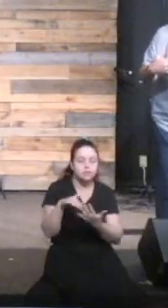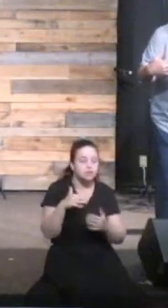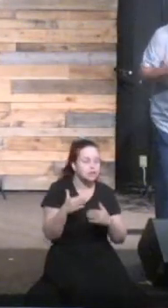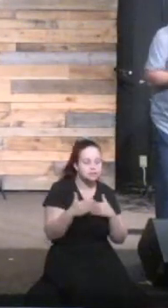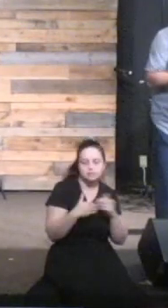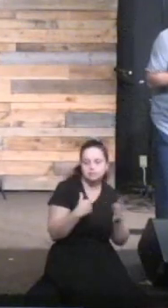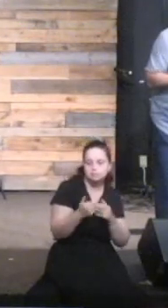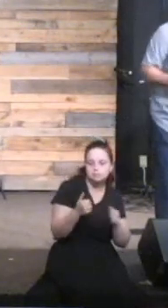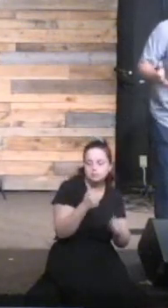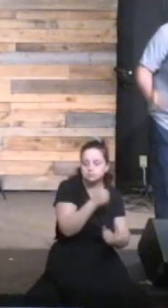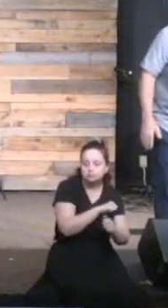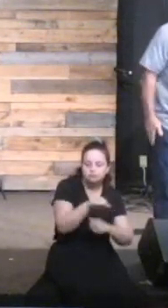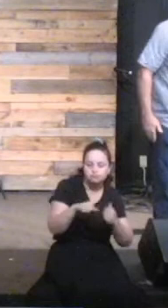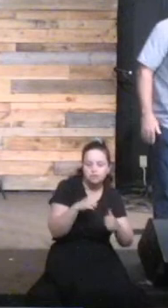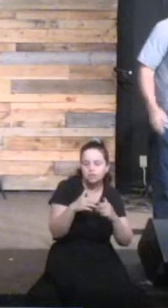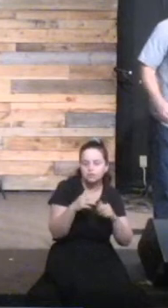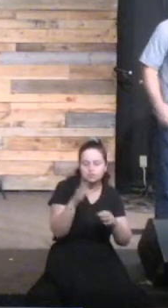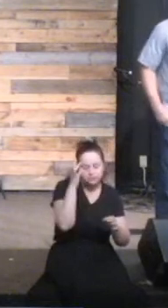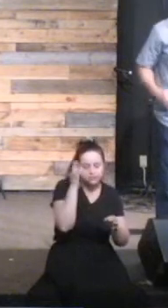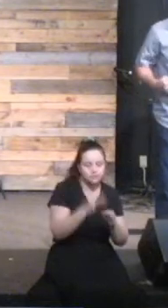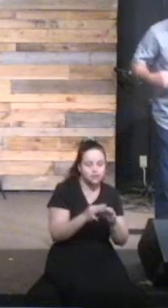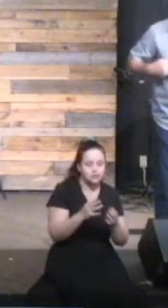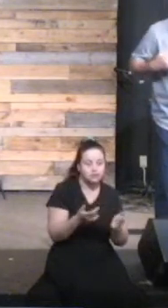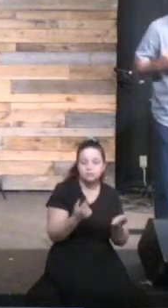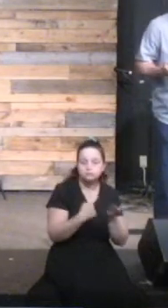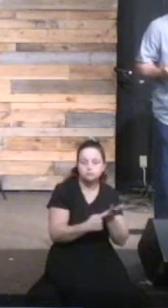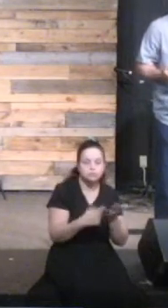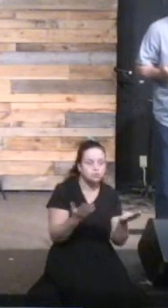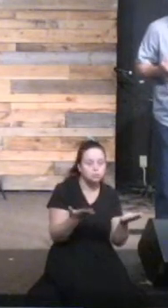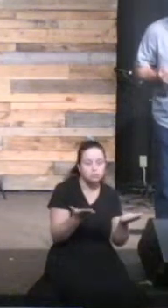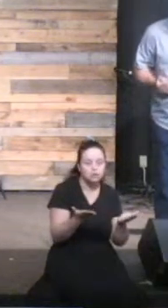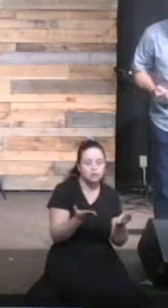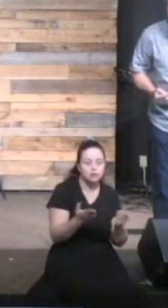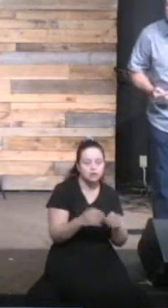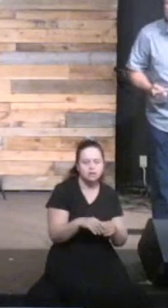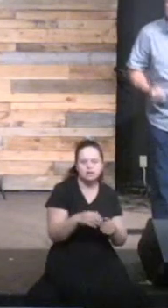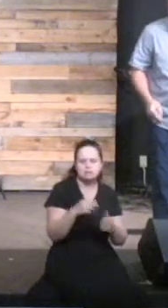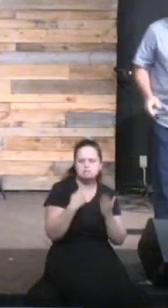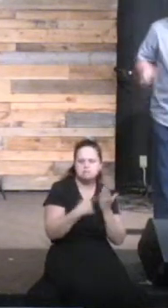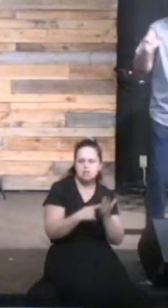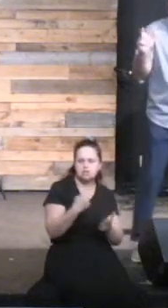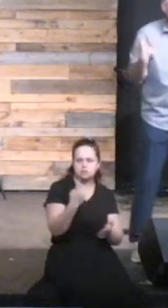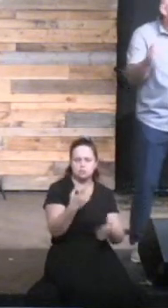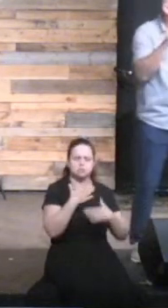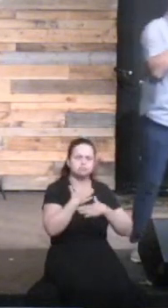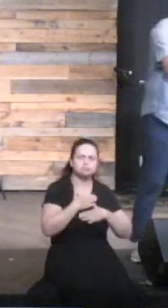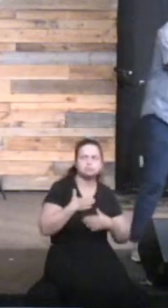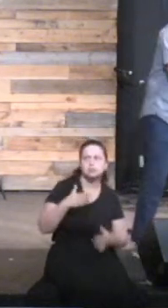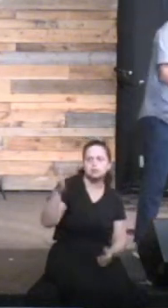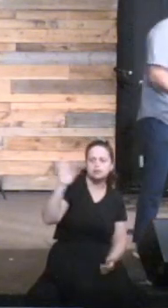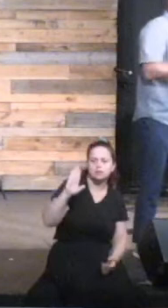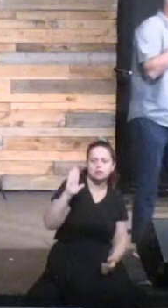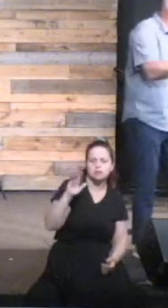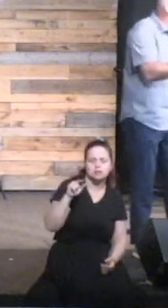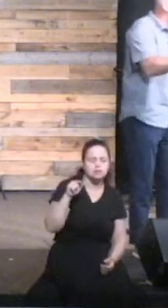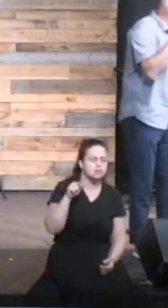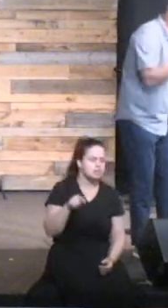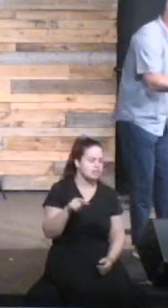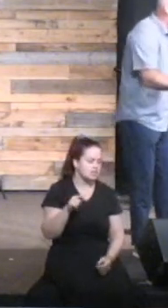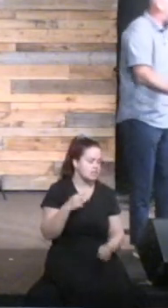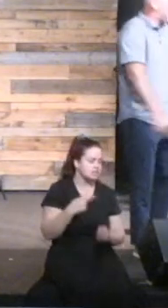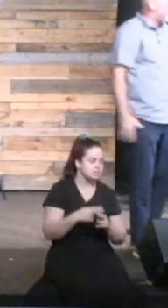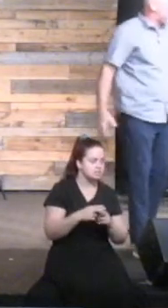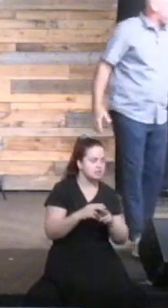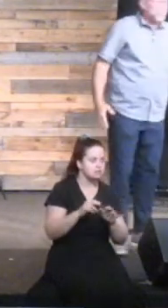up what should we talk about let's talk about the one who pleased God his name was synonymous with